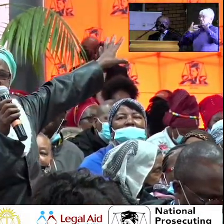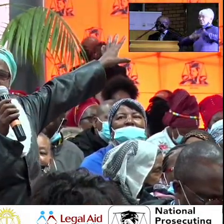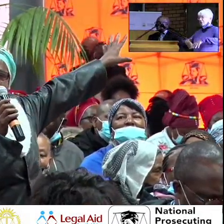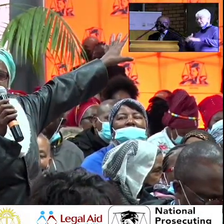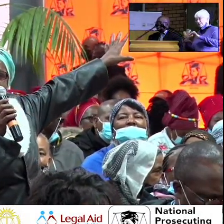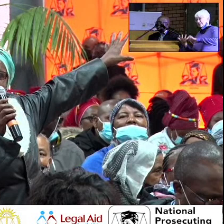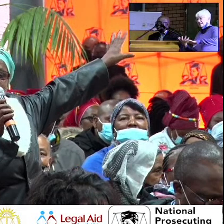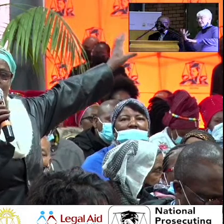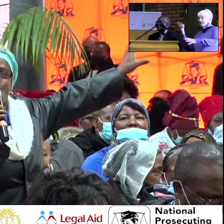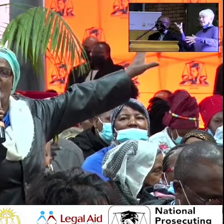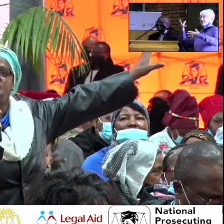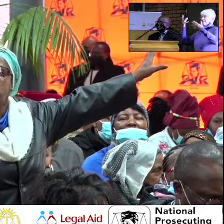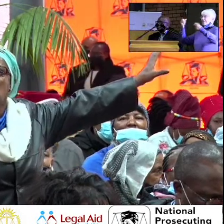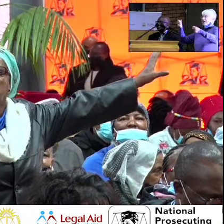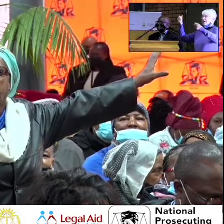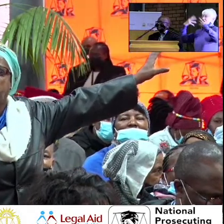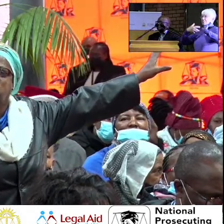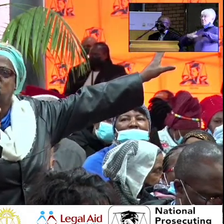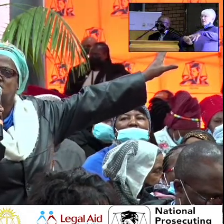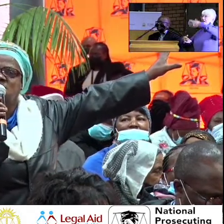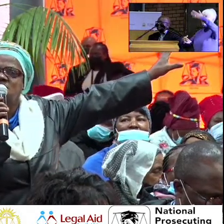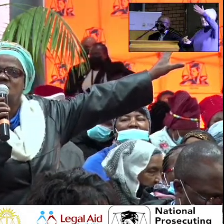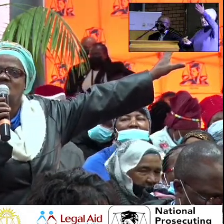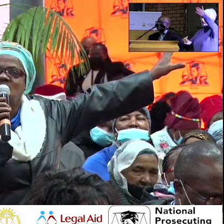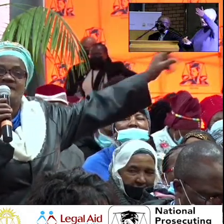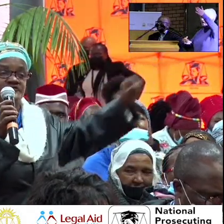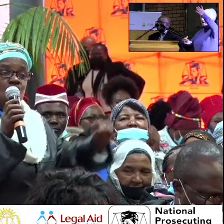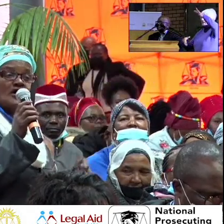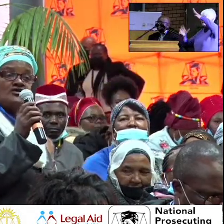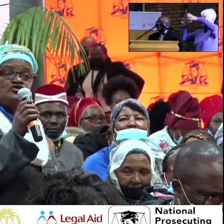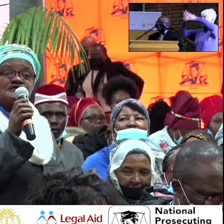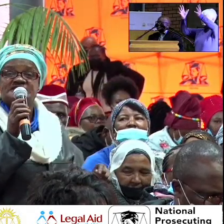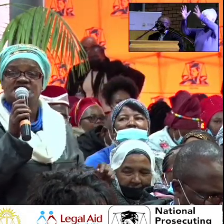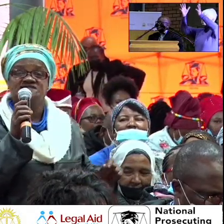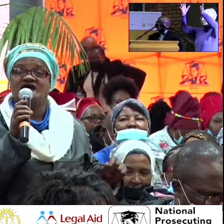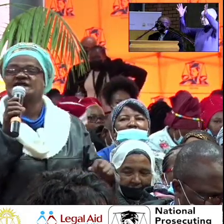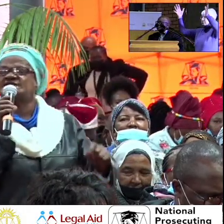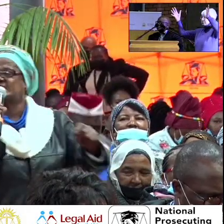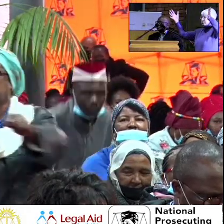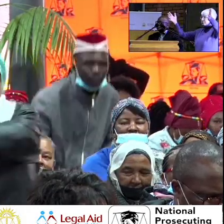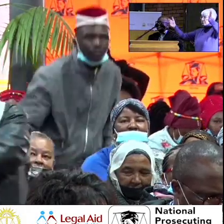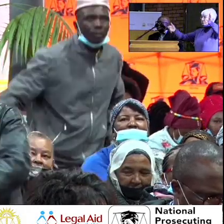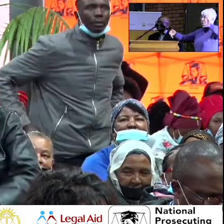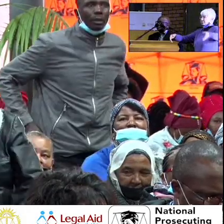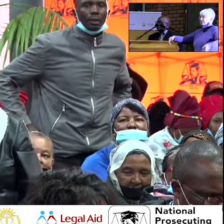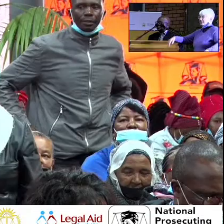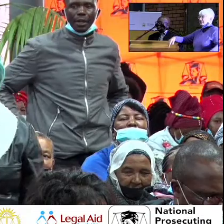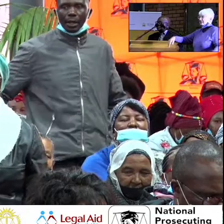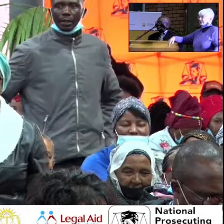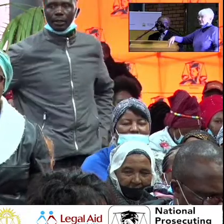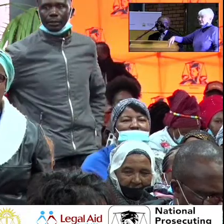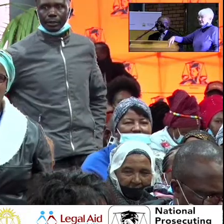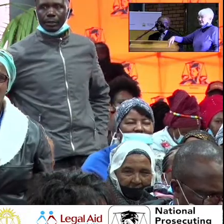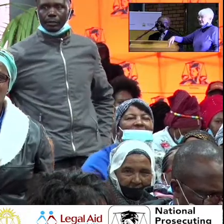pavement. Nobody knows. But tomorrow you see here, they sit again by the